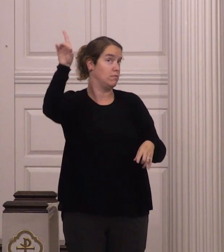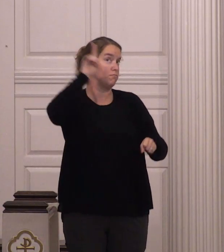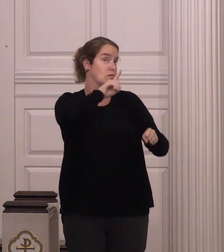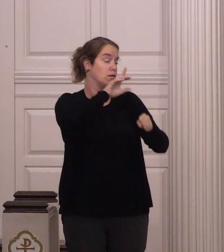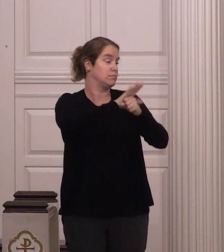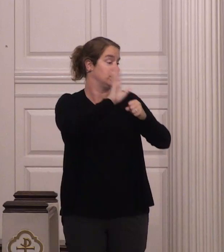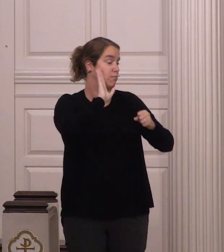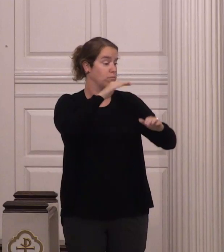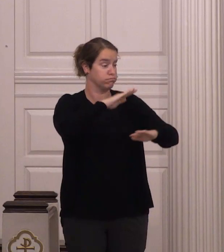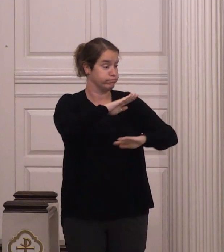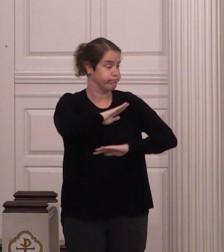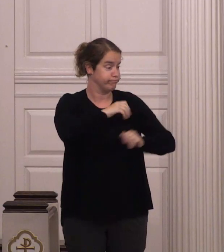promised.